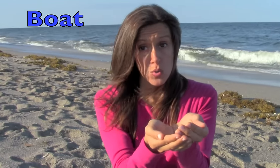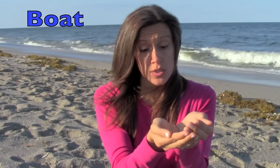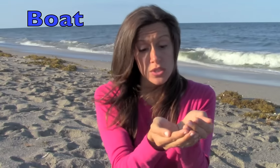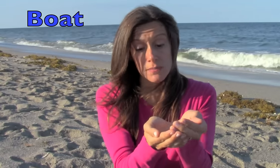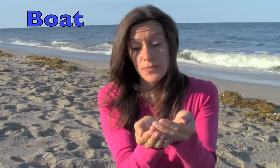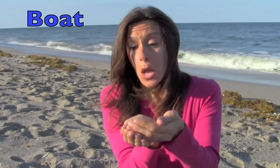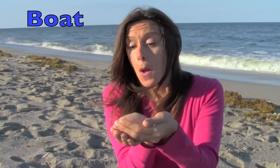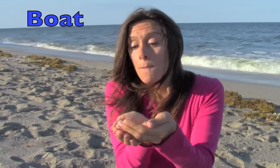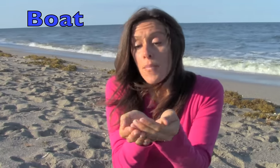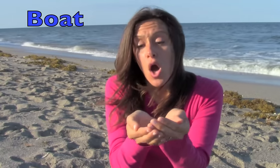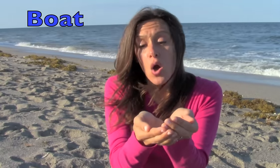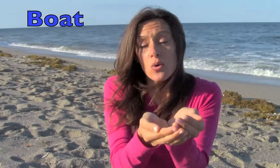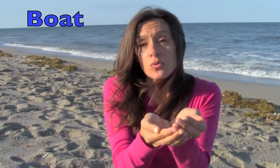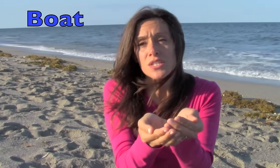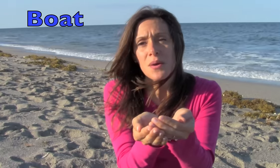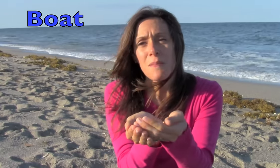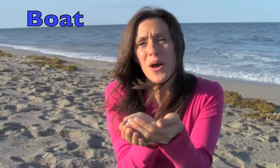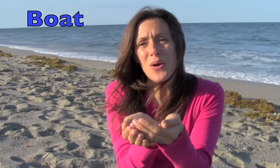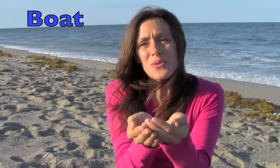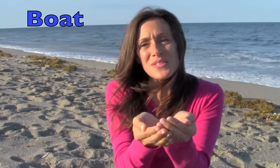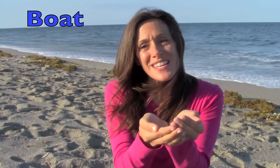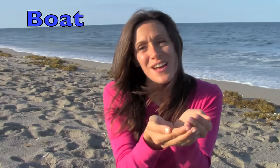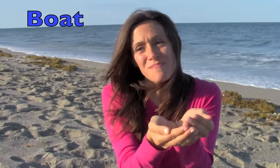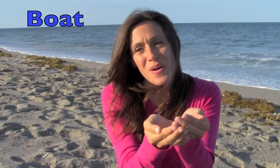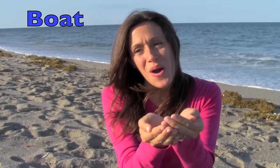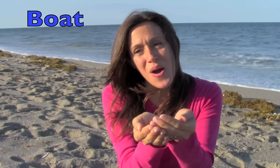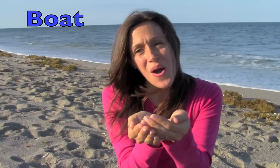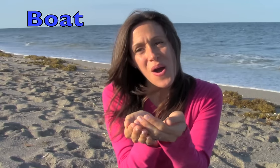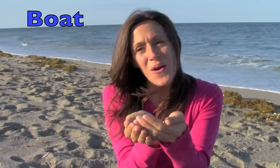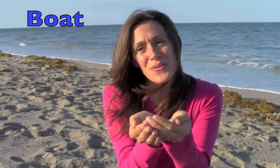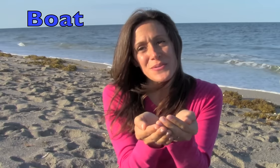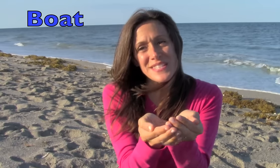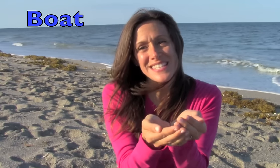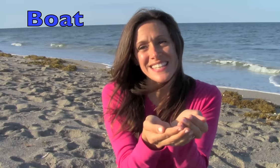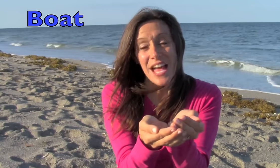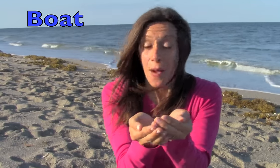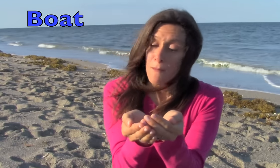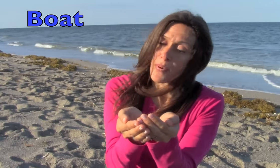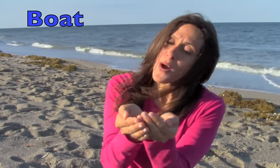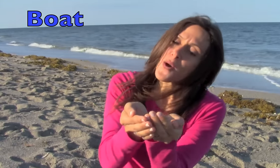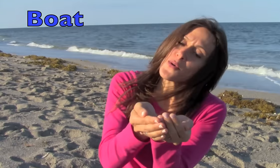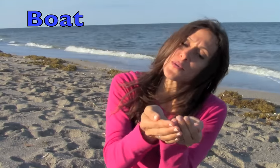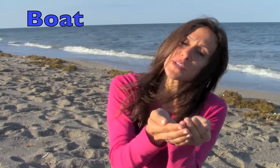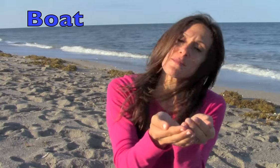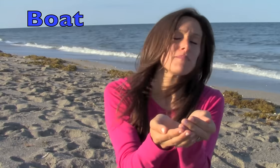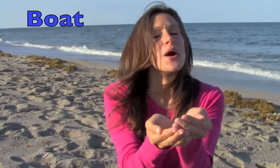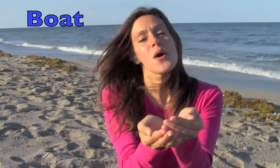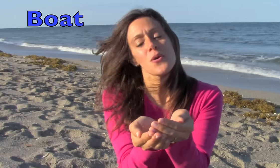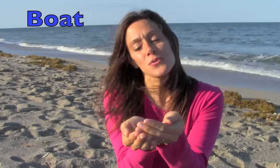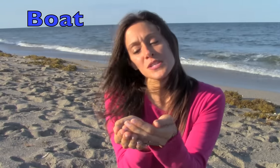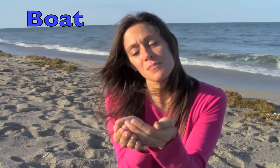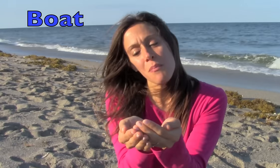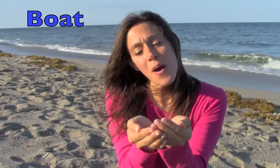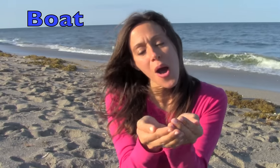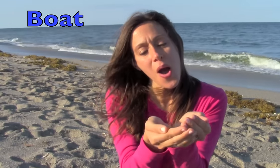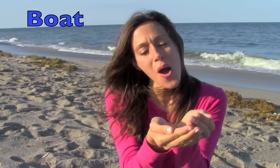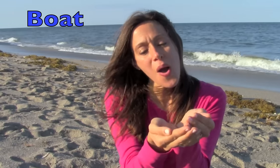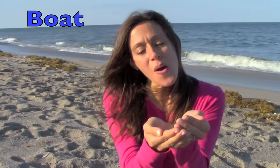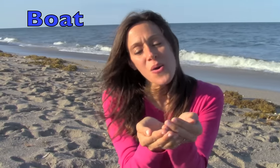boat. Boat, boat, boat. Boat, boat,